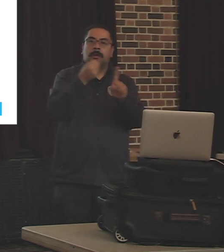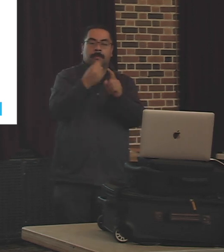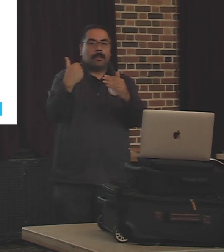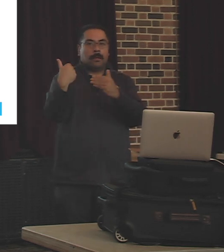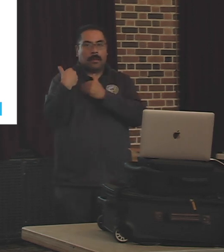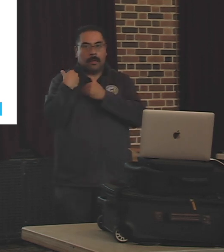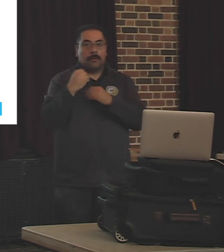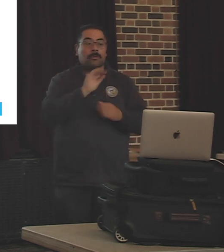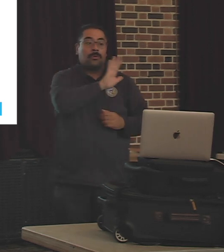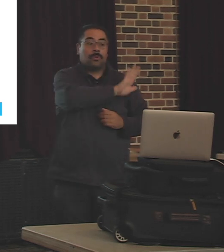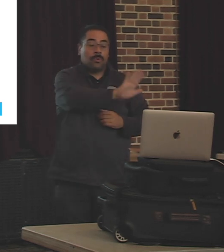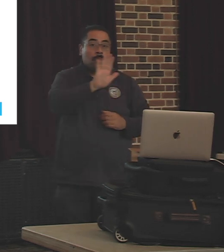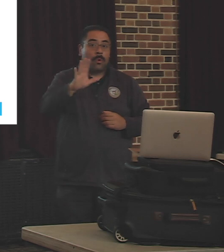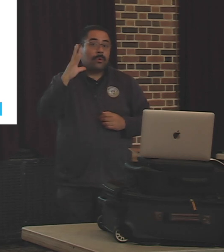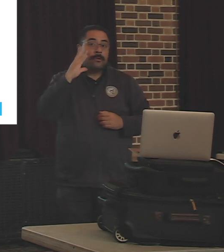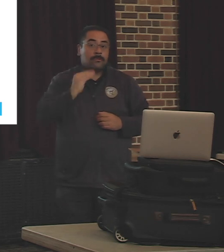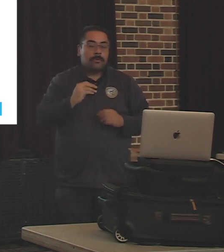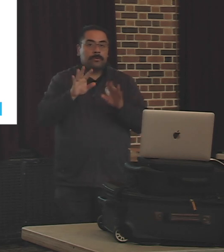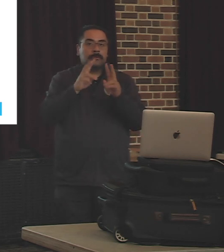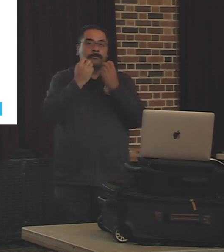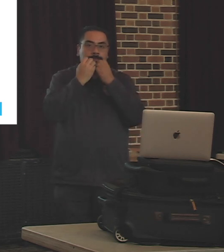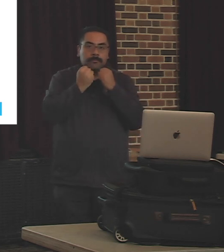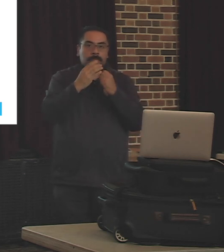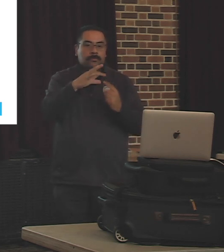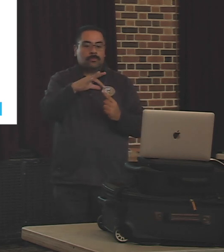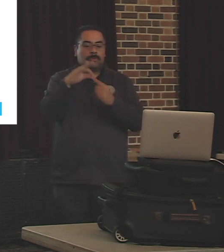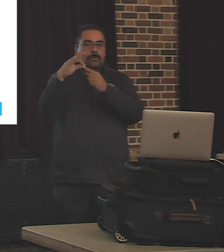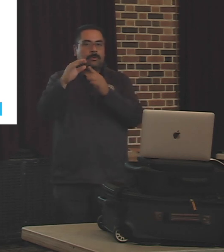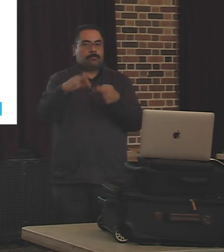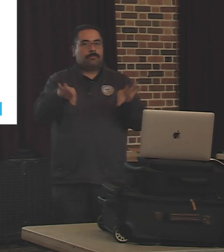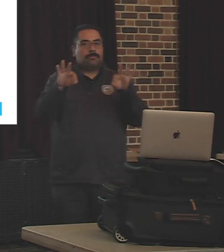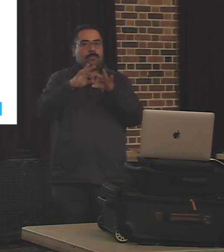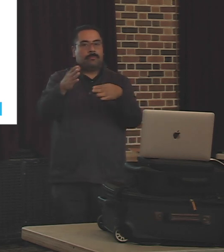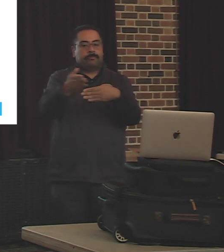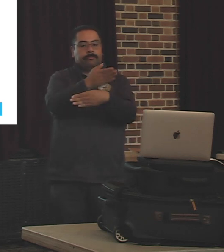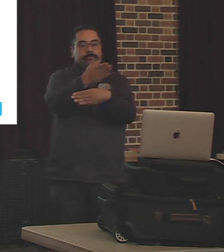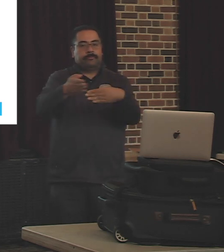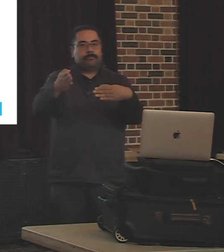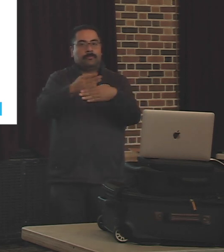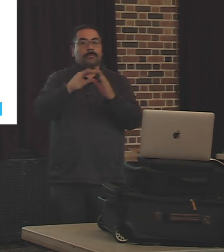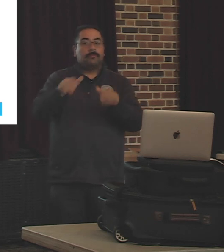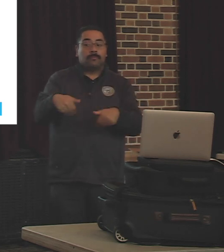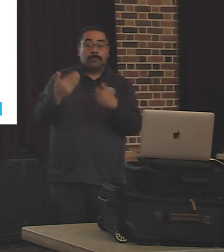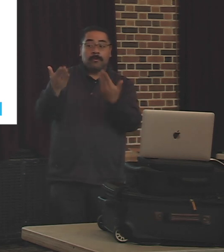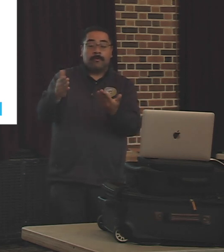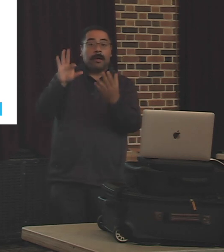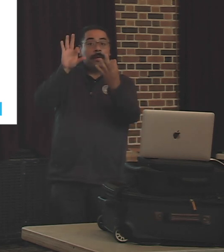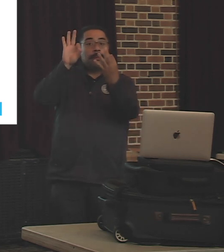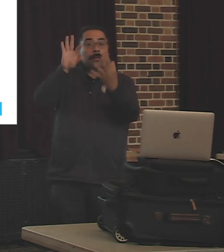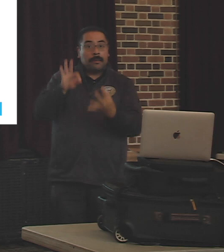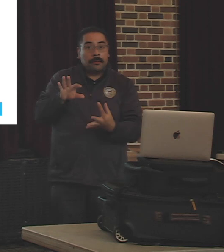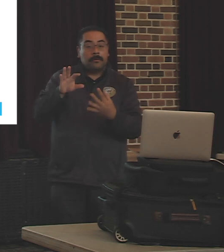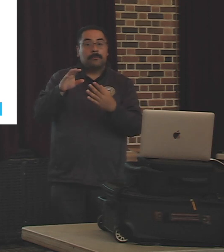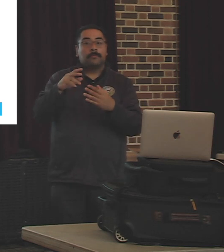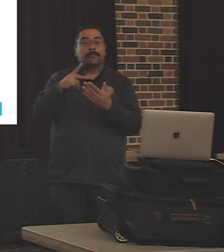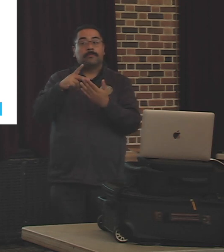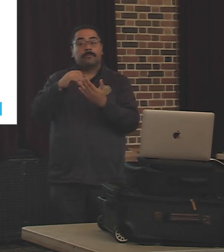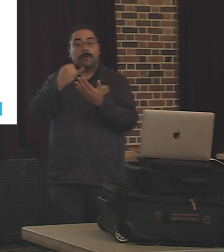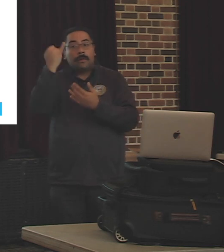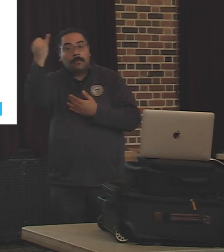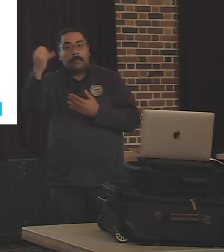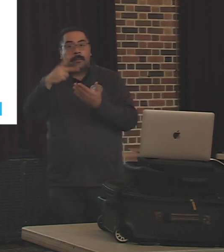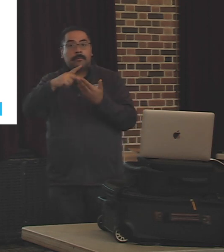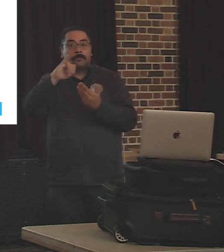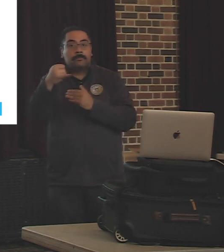experience is valuable and unique and is worth sharing. Provide constructive criticism of ideas and projects, not of